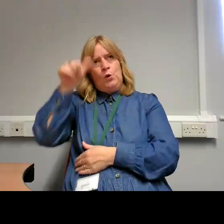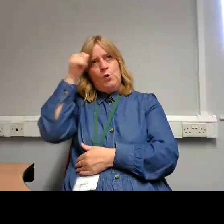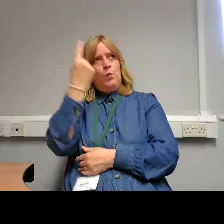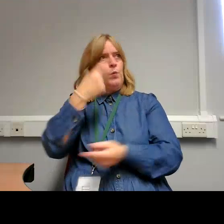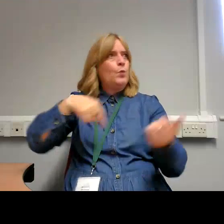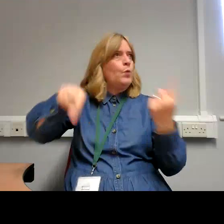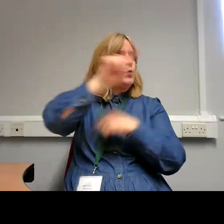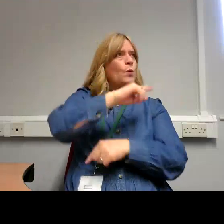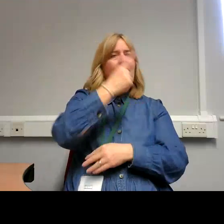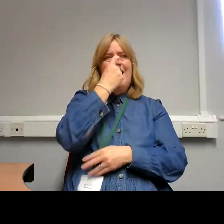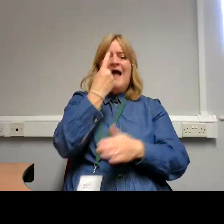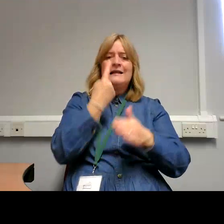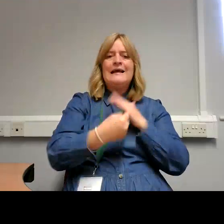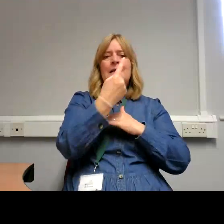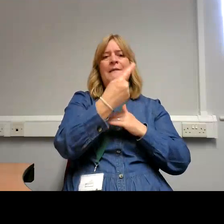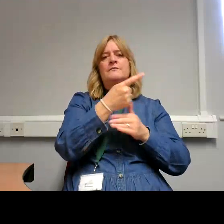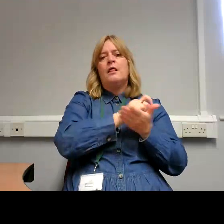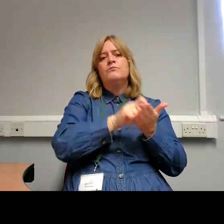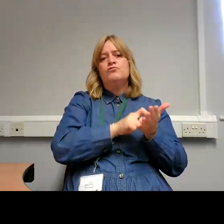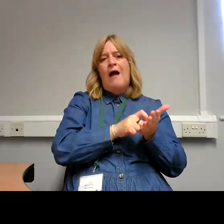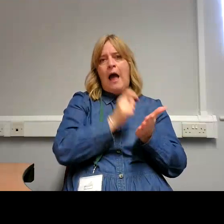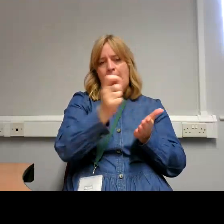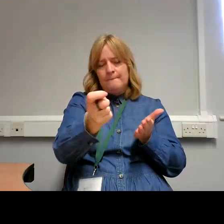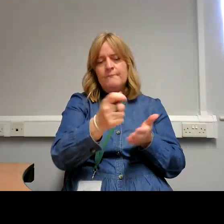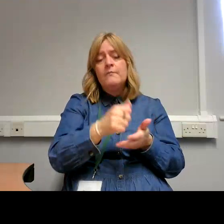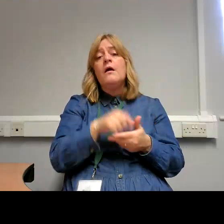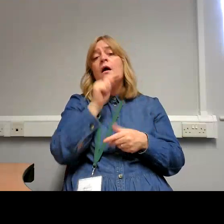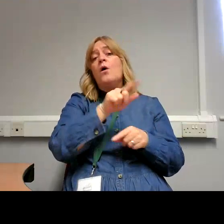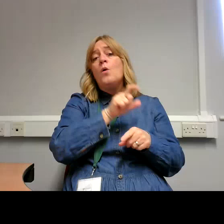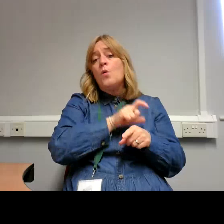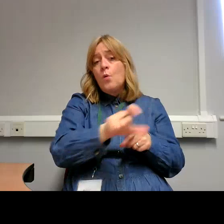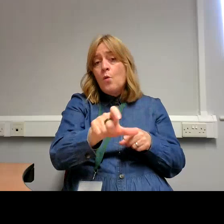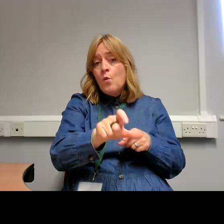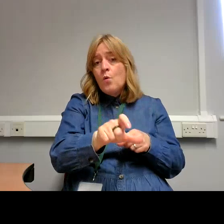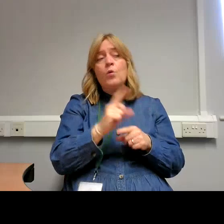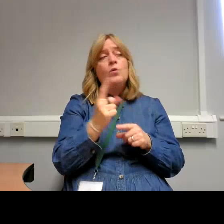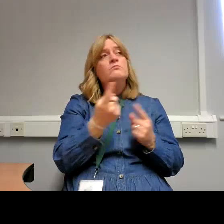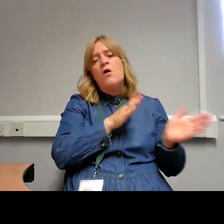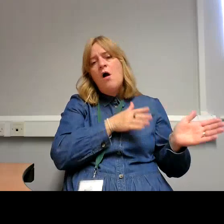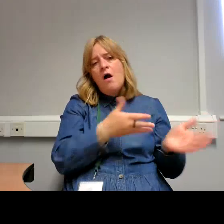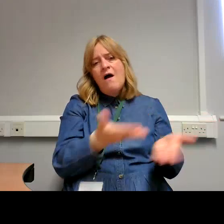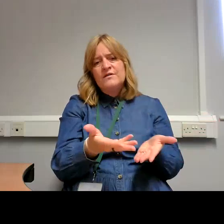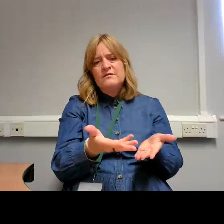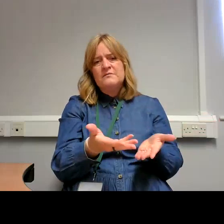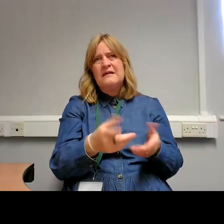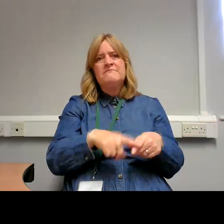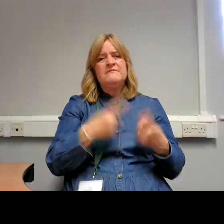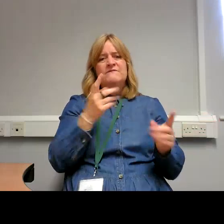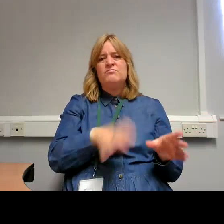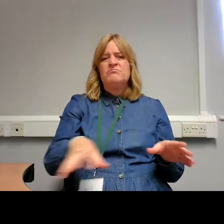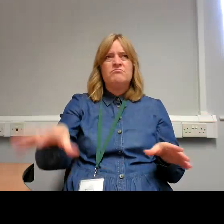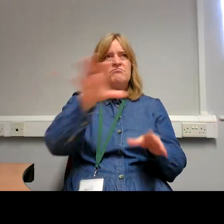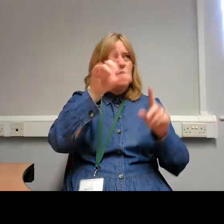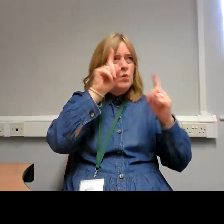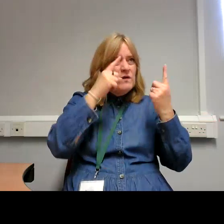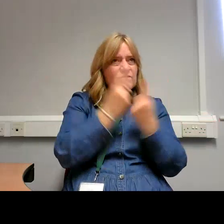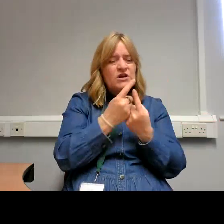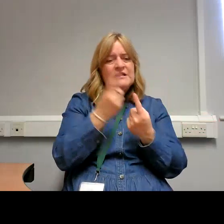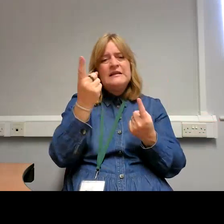prescribe. So to undertake that course, those courses are offered by learning institutions, some universities